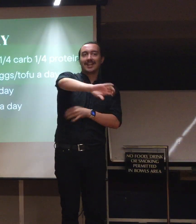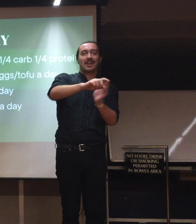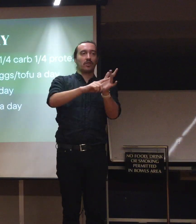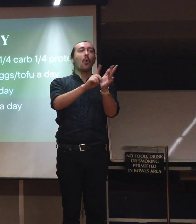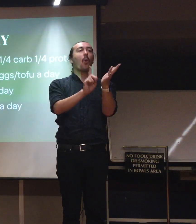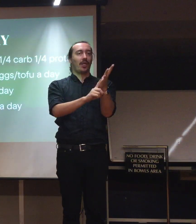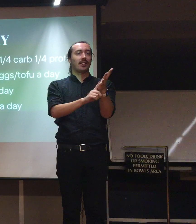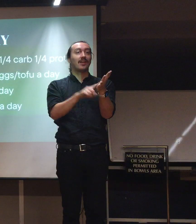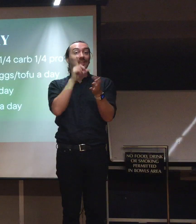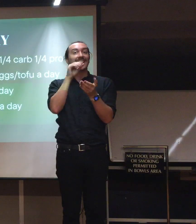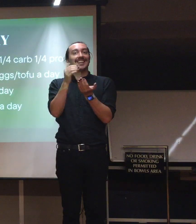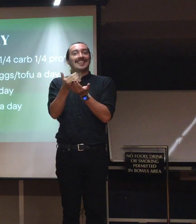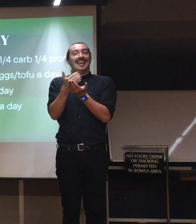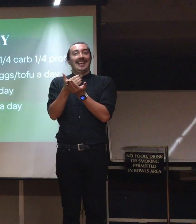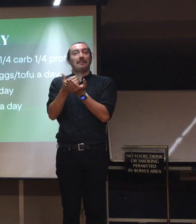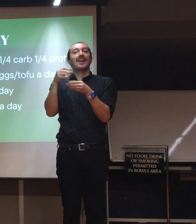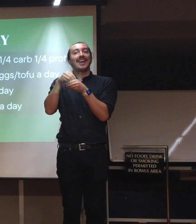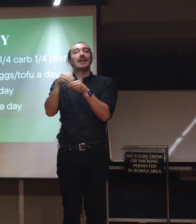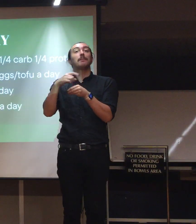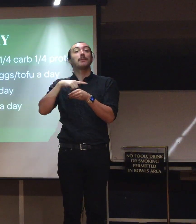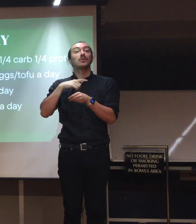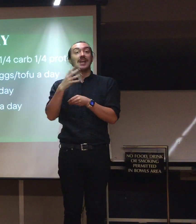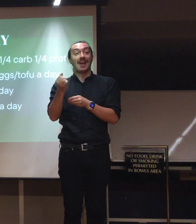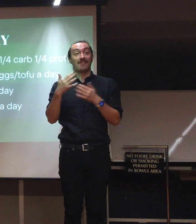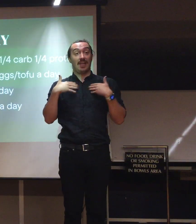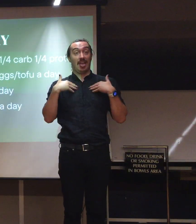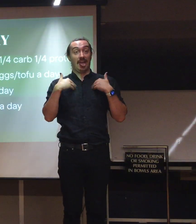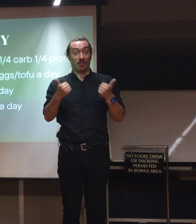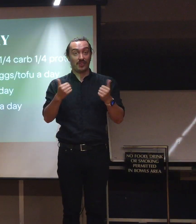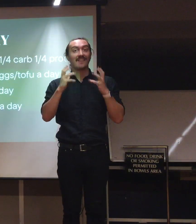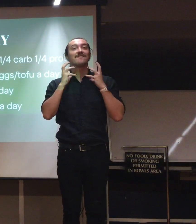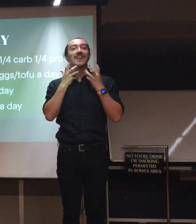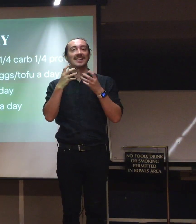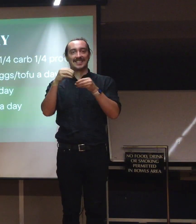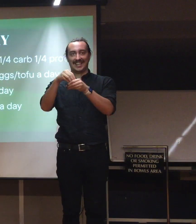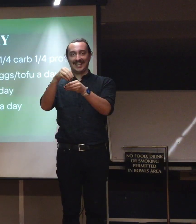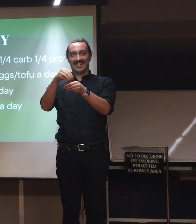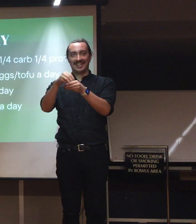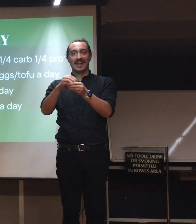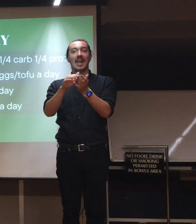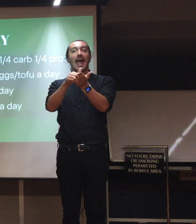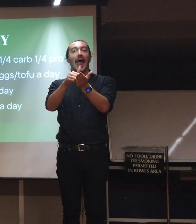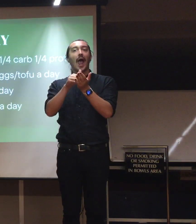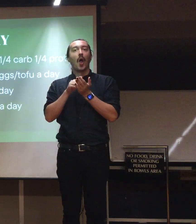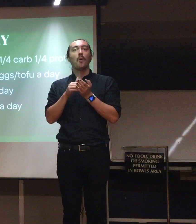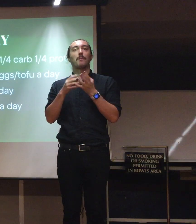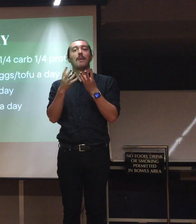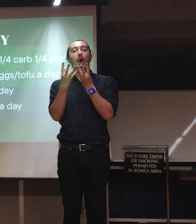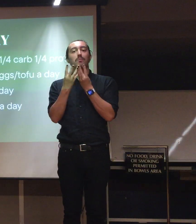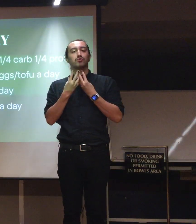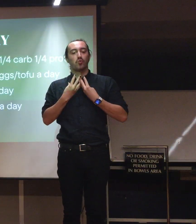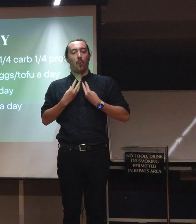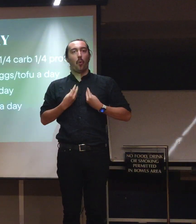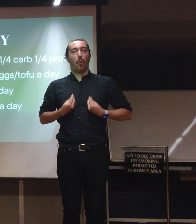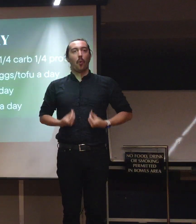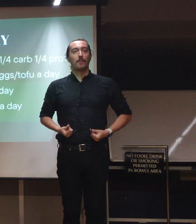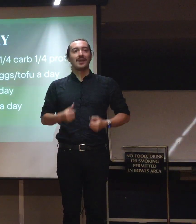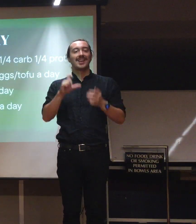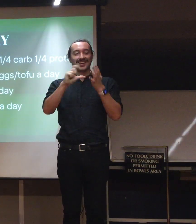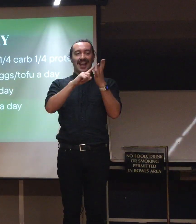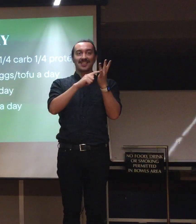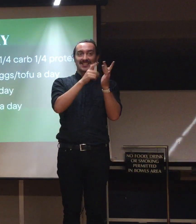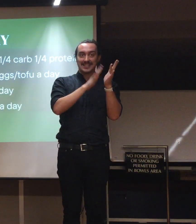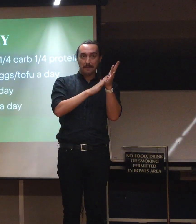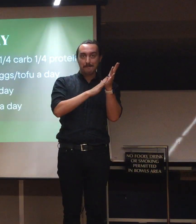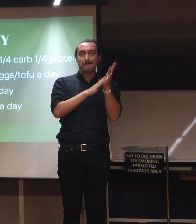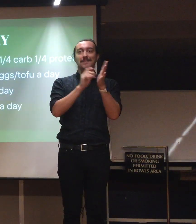there because it's got really good healthy fats, and it'll help with the absorption of the calcium and the protein that's in the